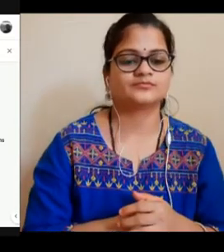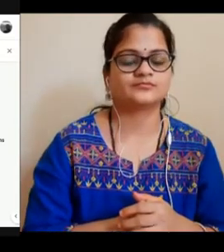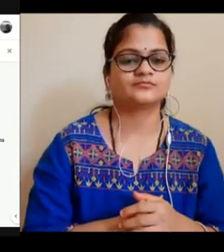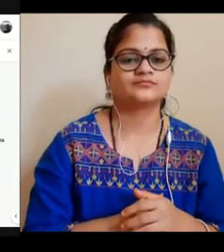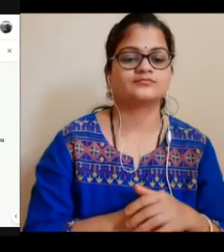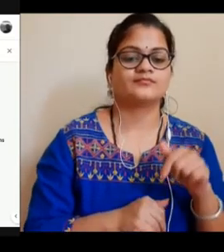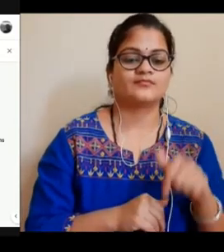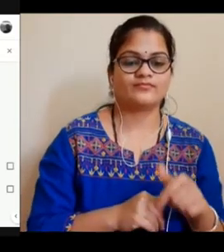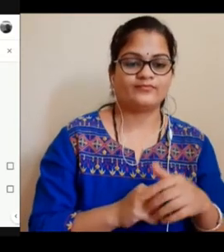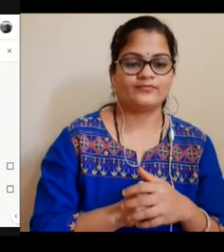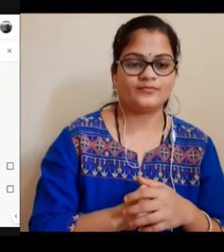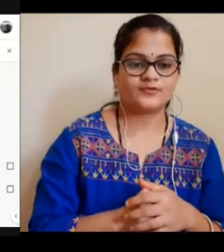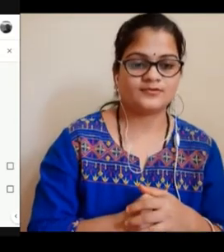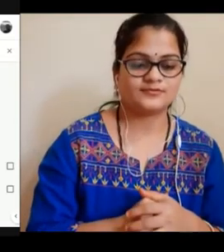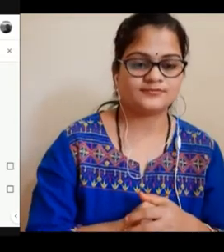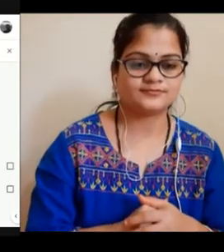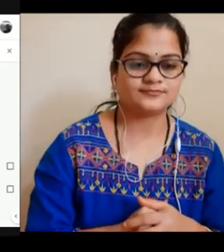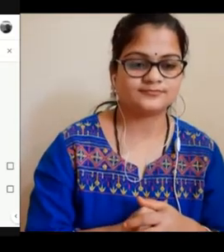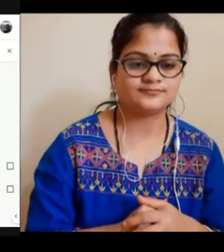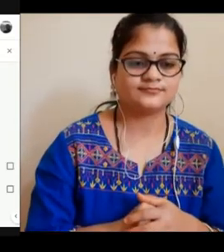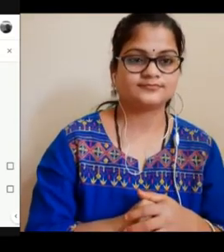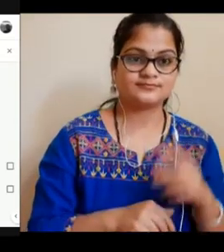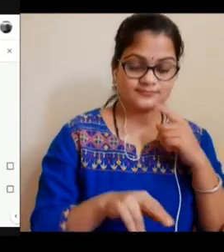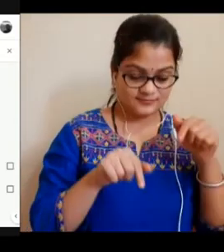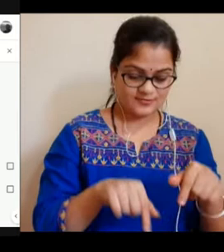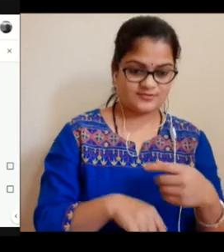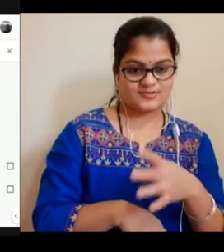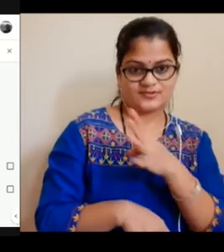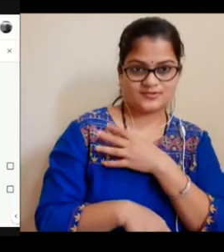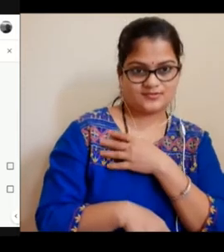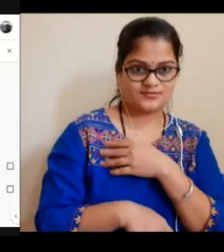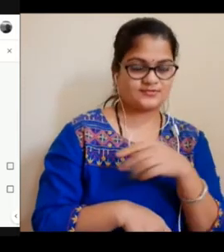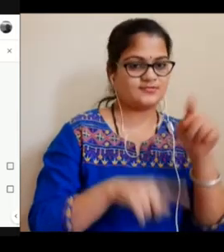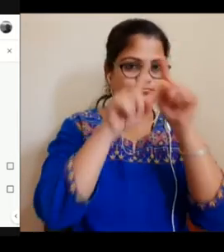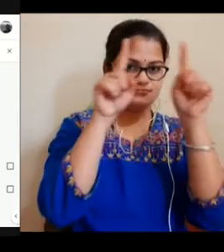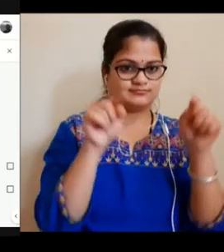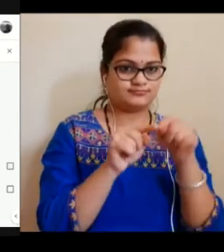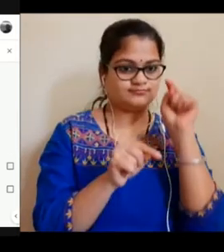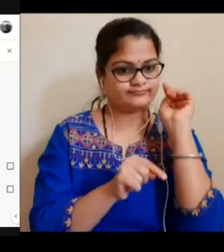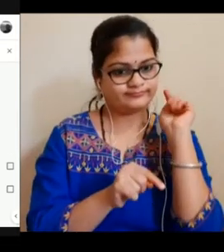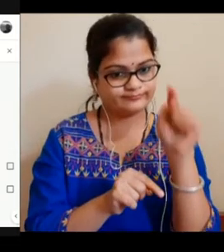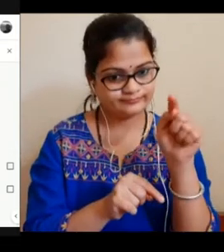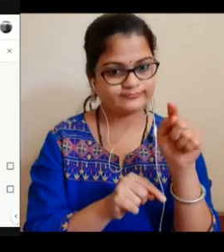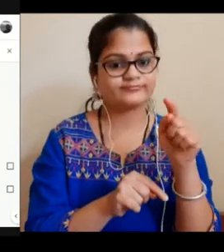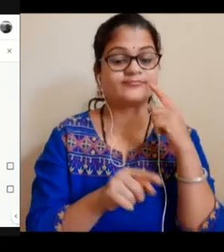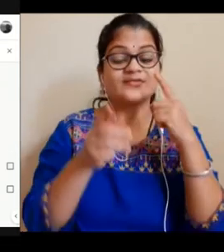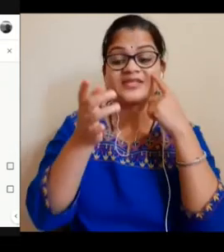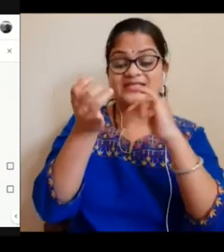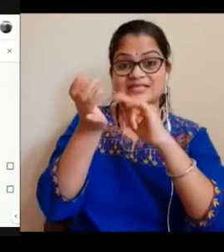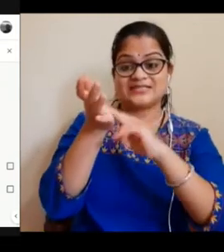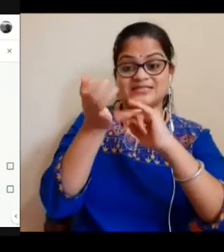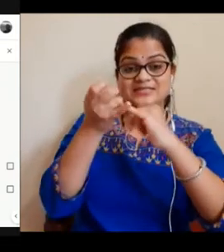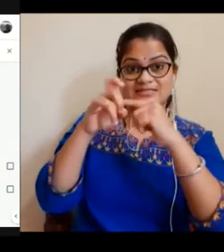And I'm going to now, after you click on the green card, and here again you have insert.